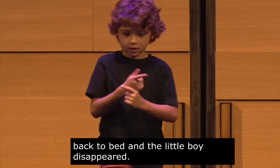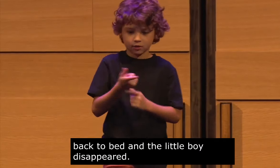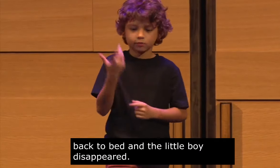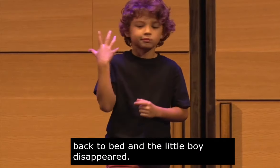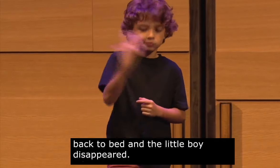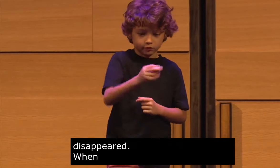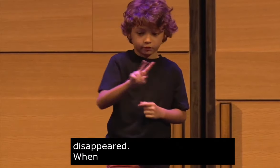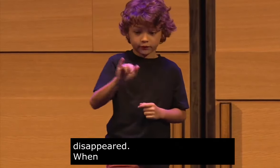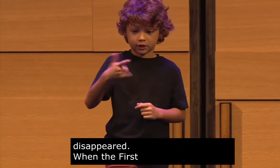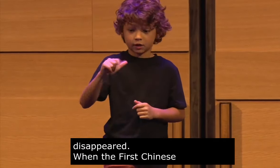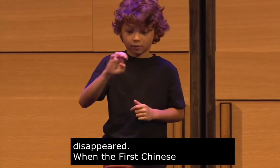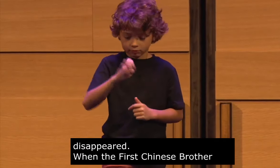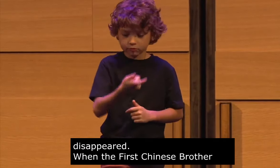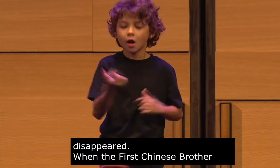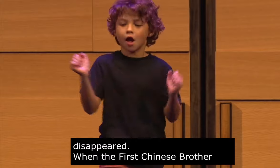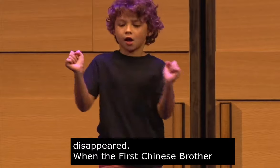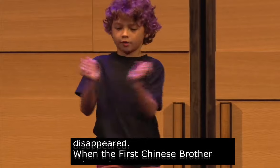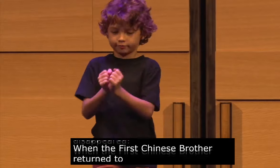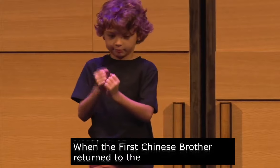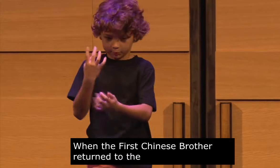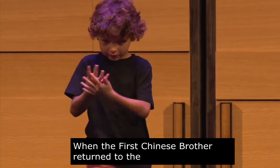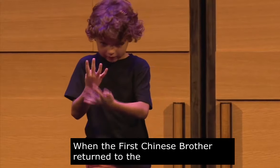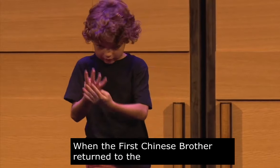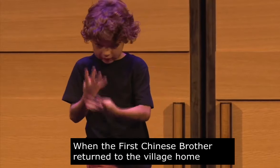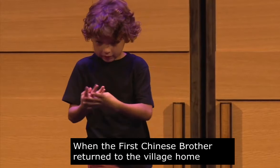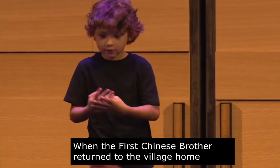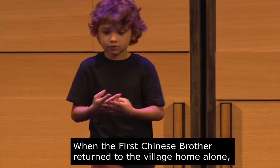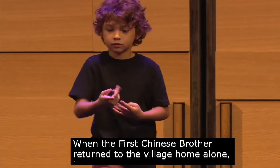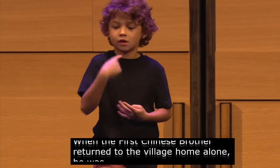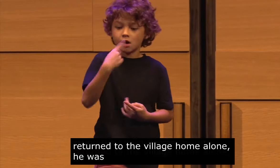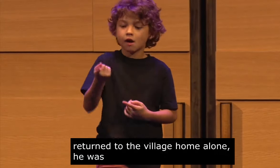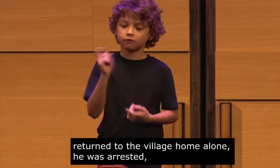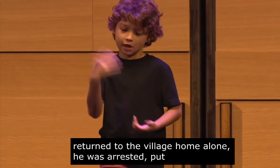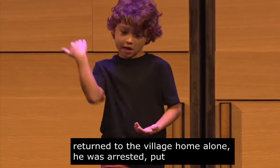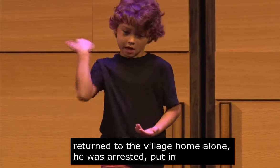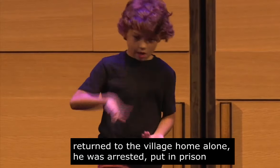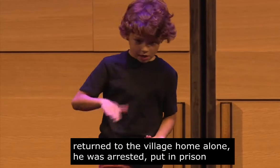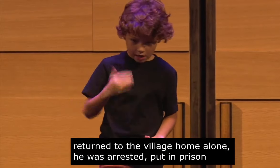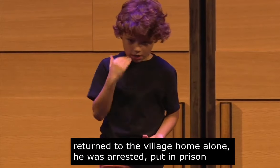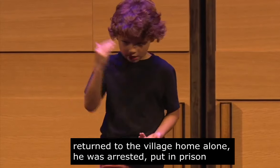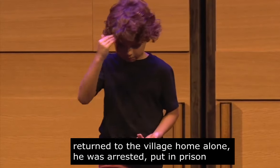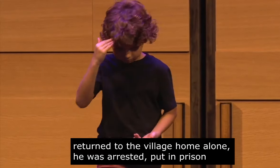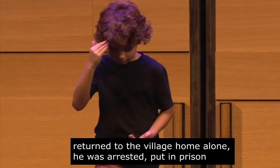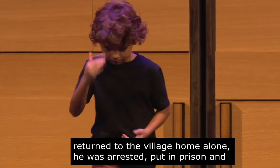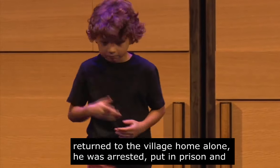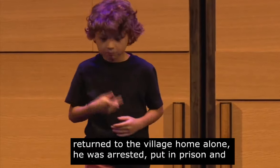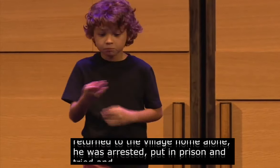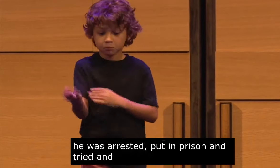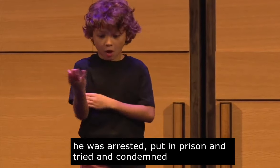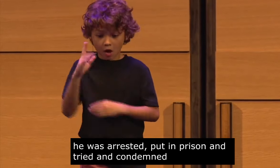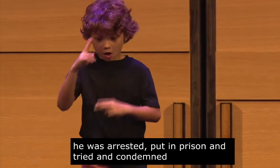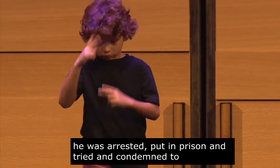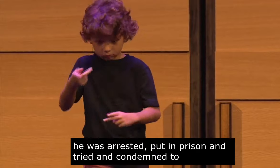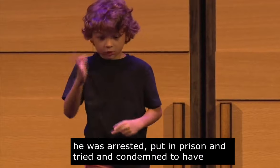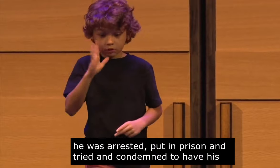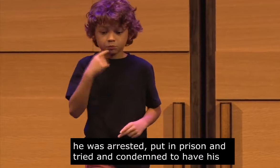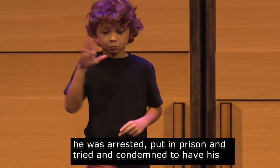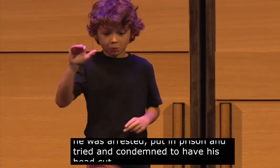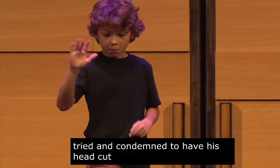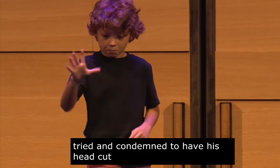When the first Chinese brother returned to the village home alone, he was arrested, put in prison, and tried and condemned to have his head cut off. On the morning of